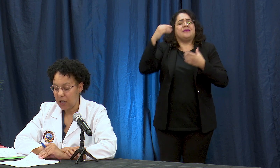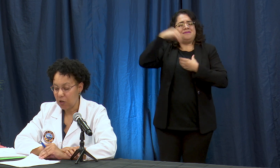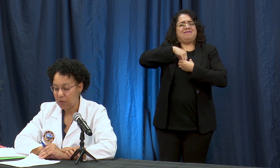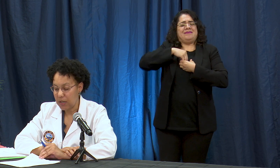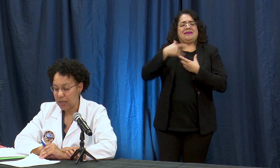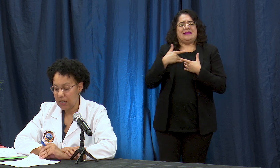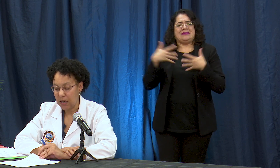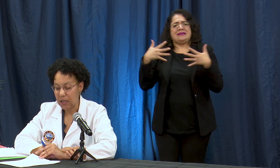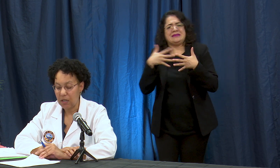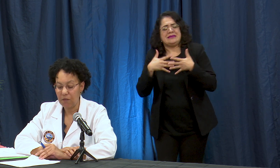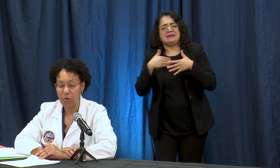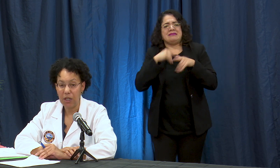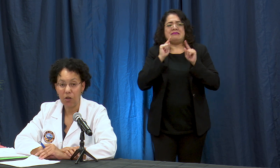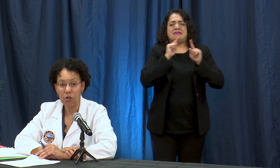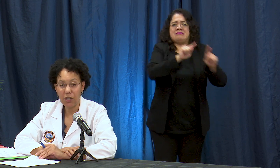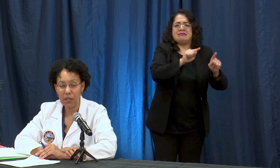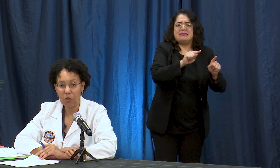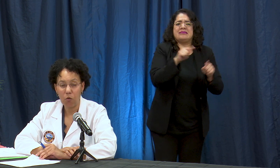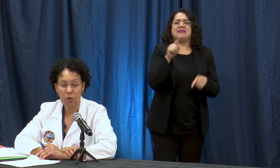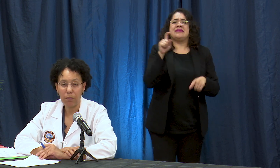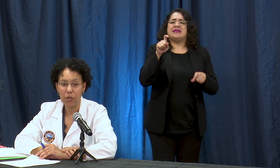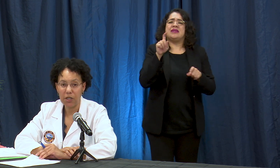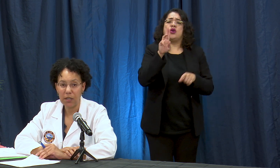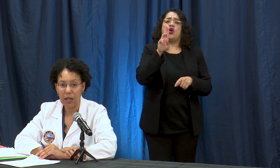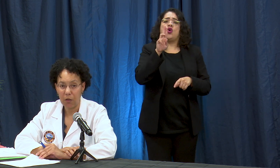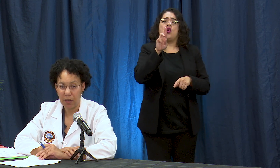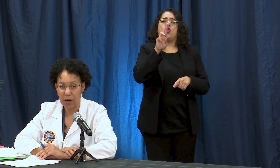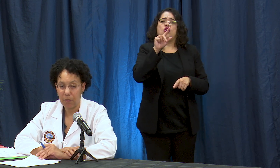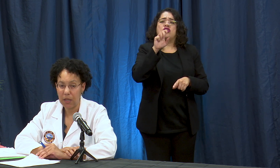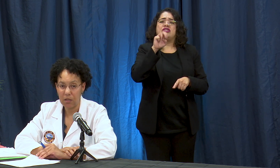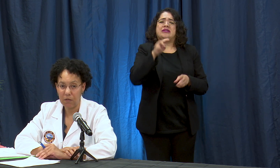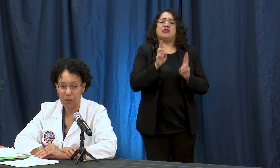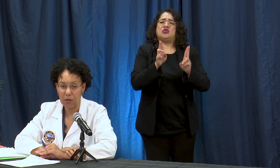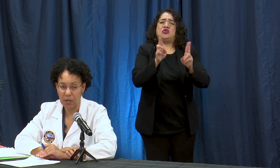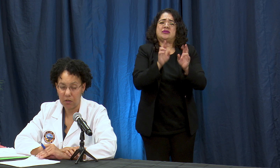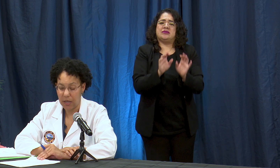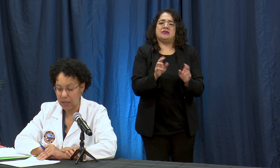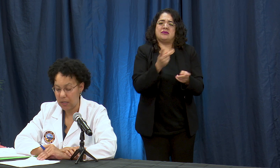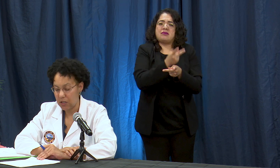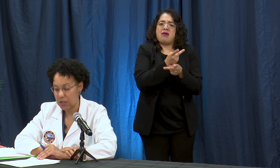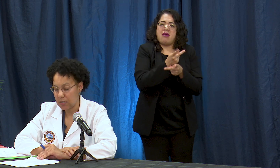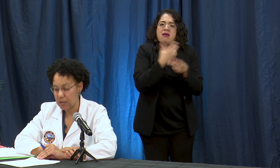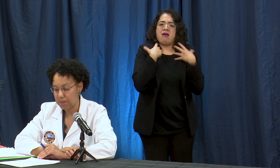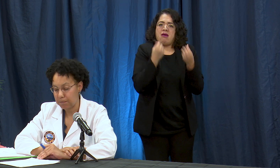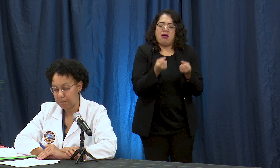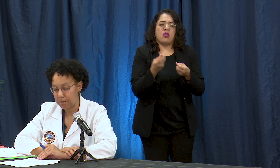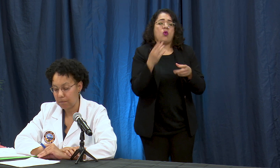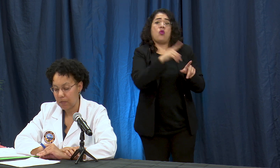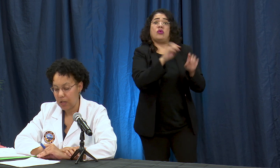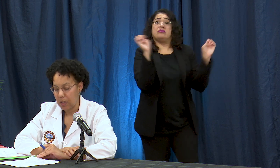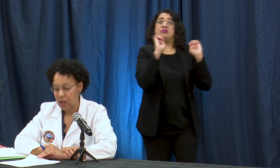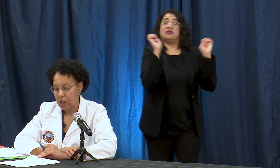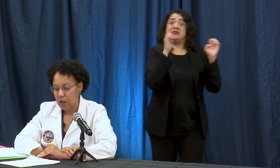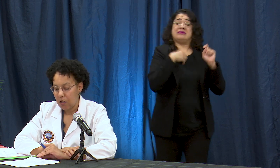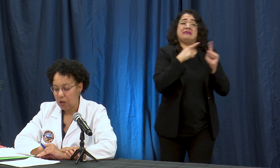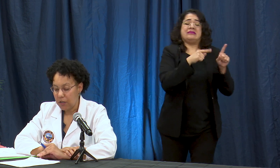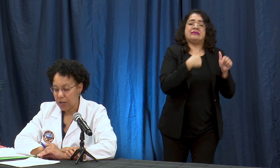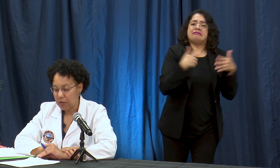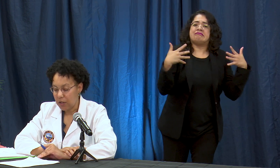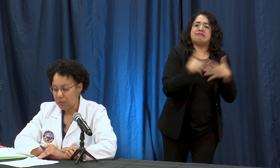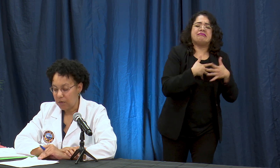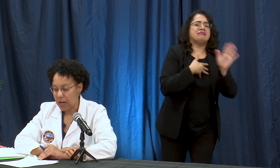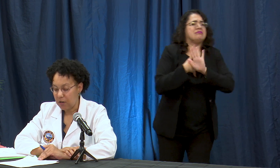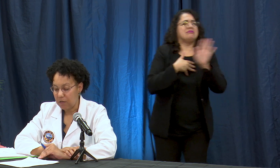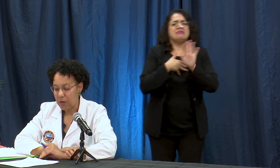from getting COVID-19 if you need urgent or emergent health care because of your underlying conditions. Call